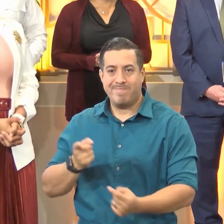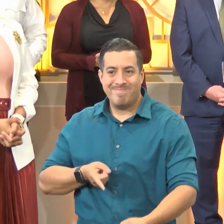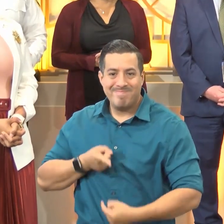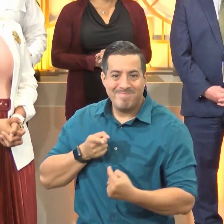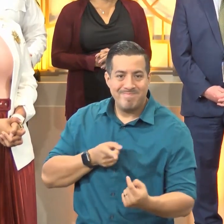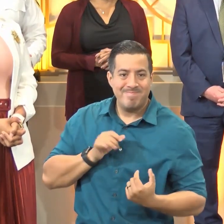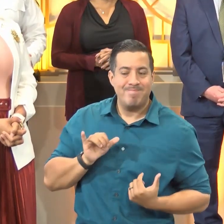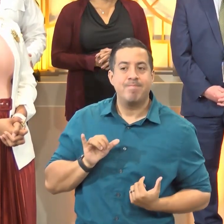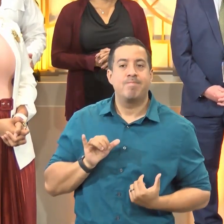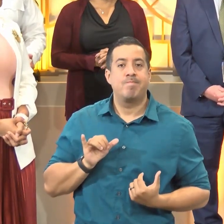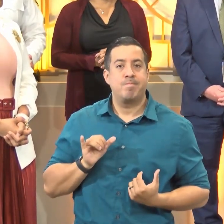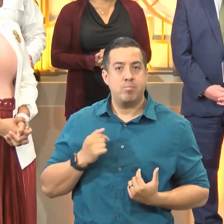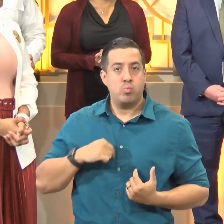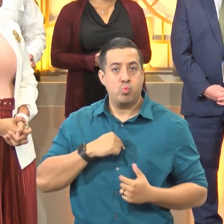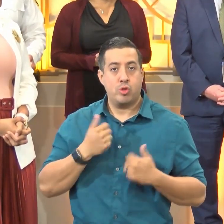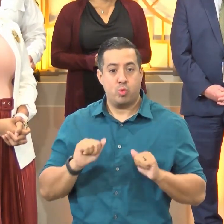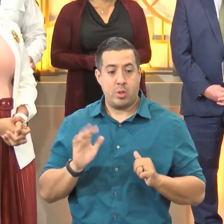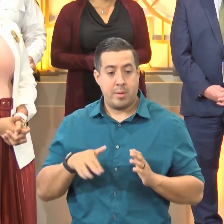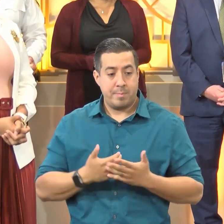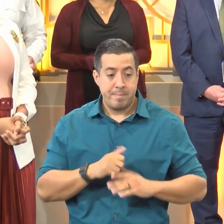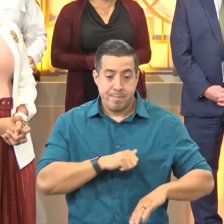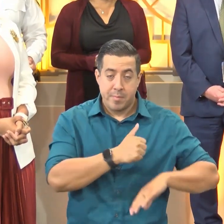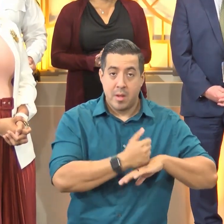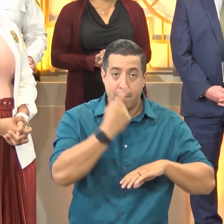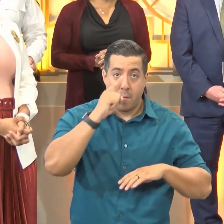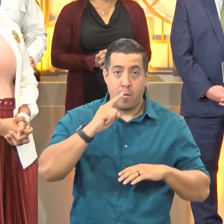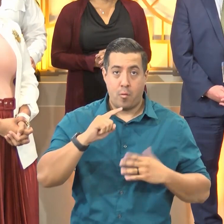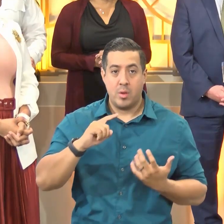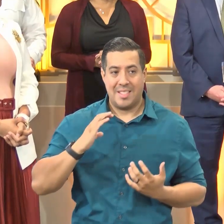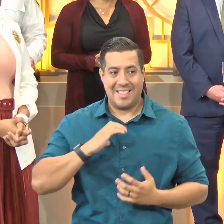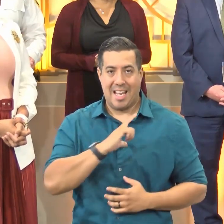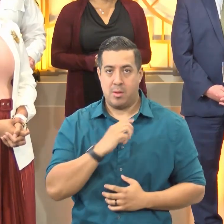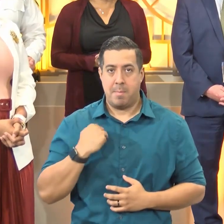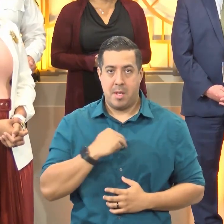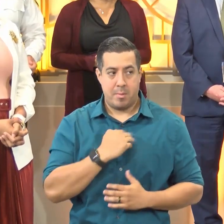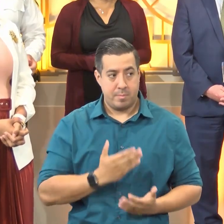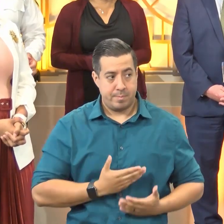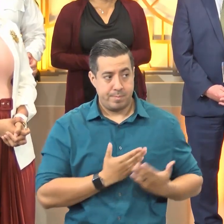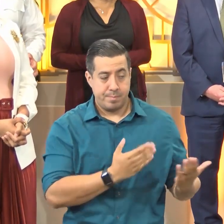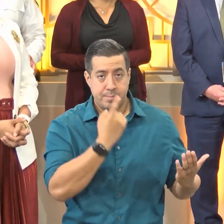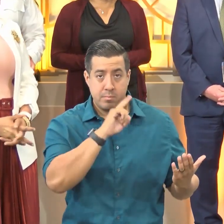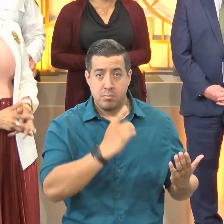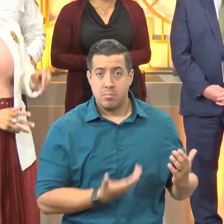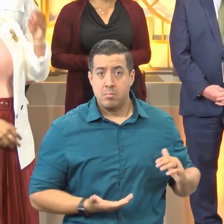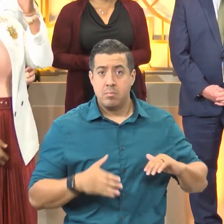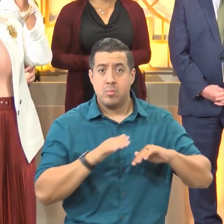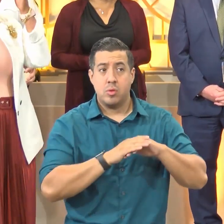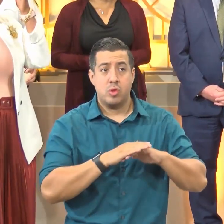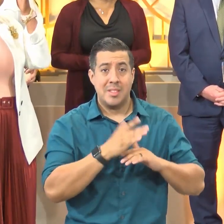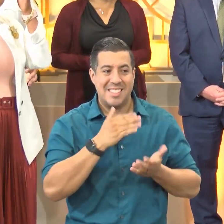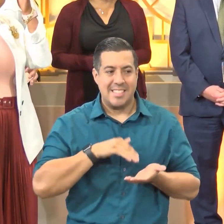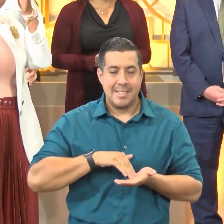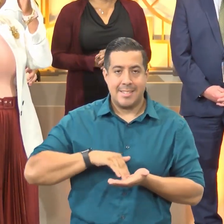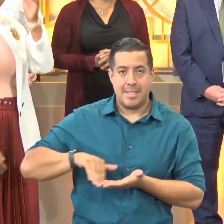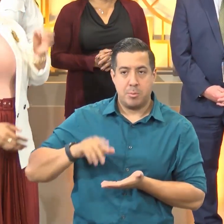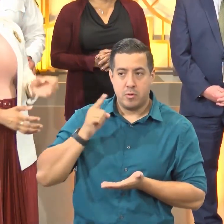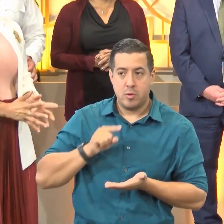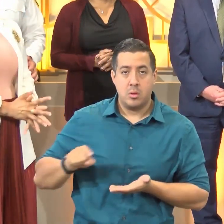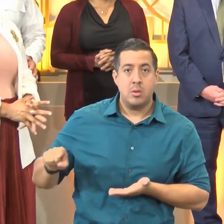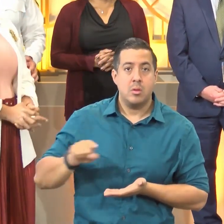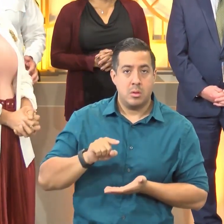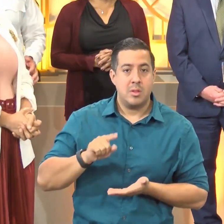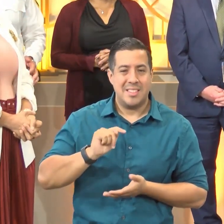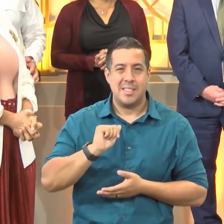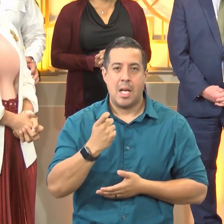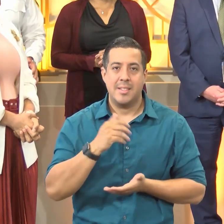we put forth the ordinance to members of City Council to increase that exemption, the tax